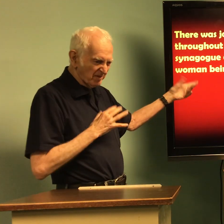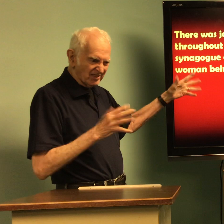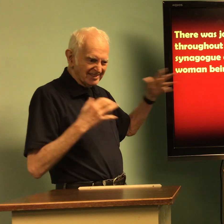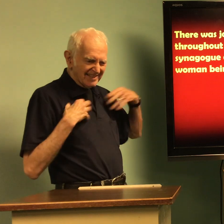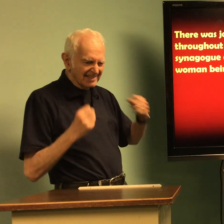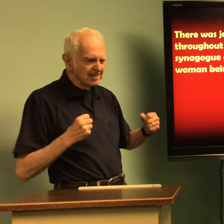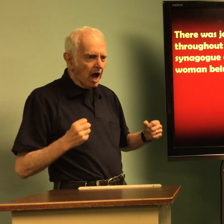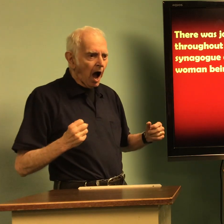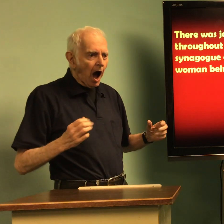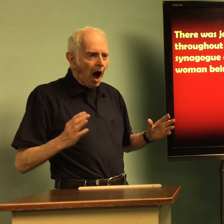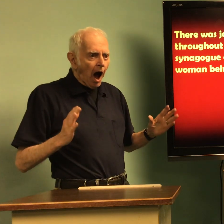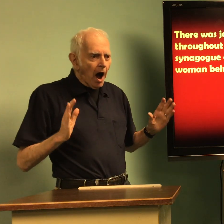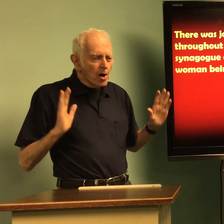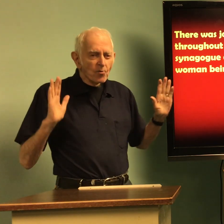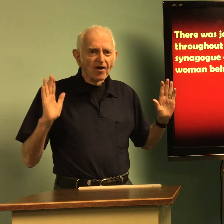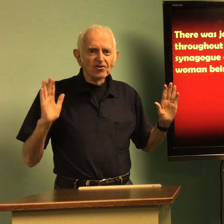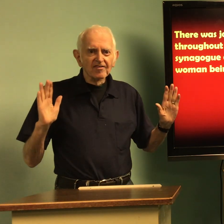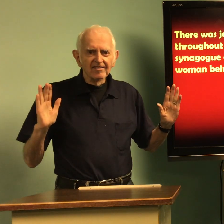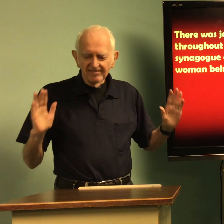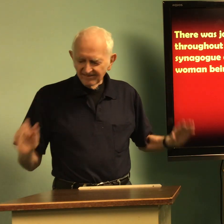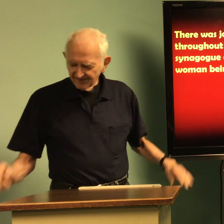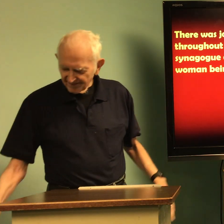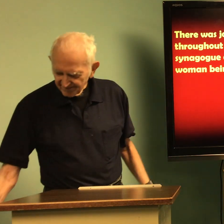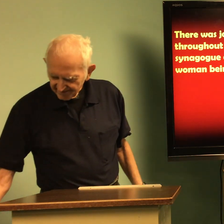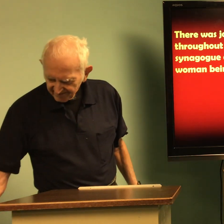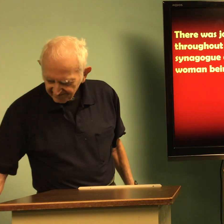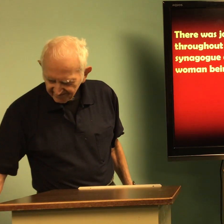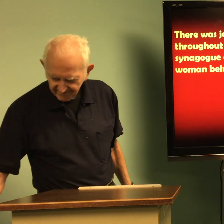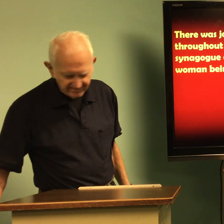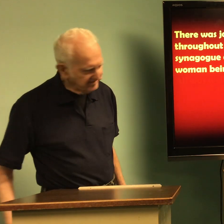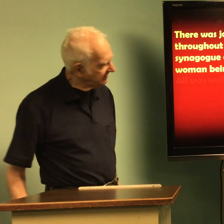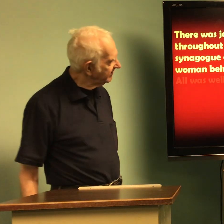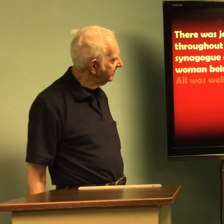about the woman being healed. It was wonderful.